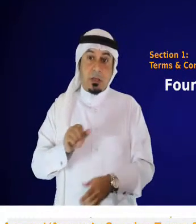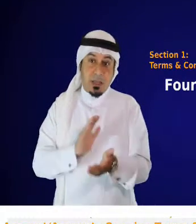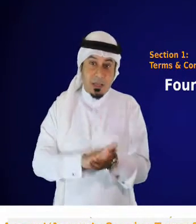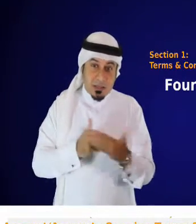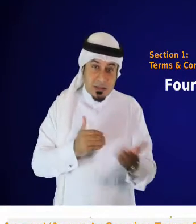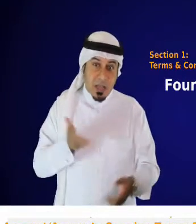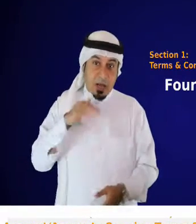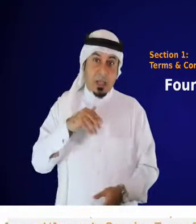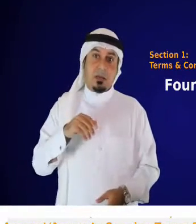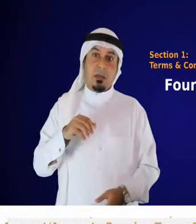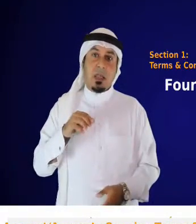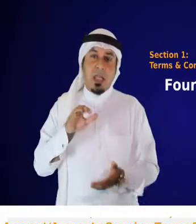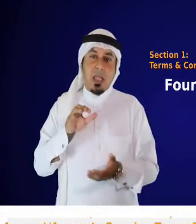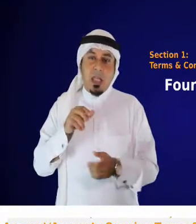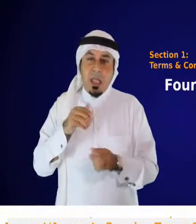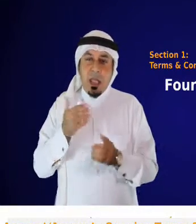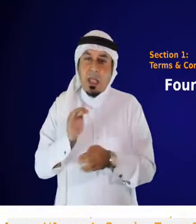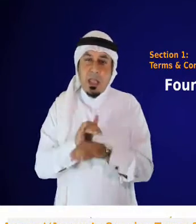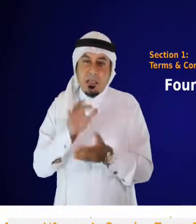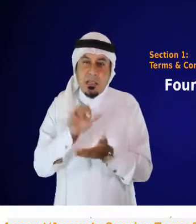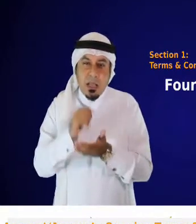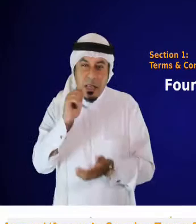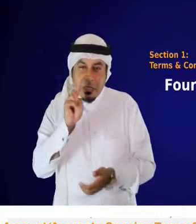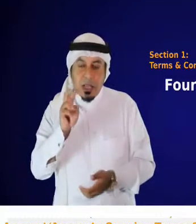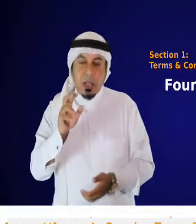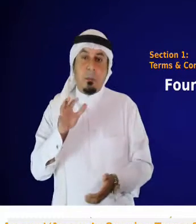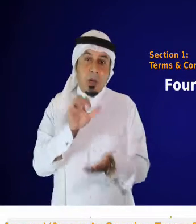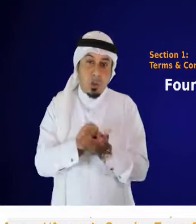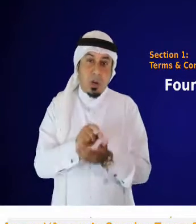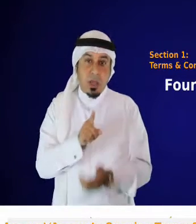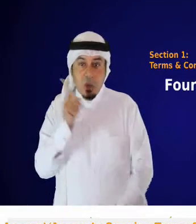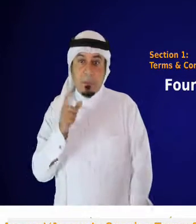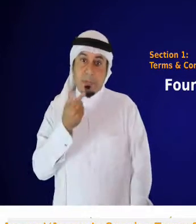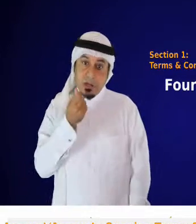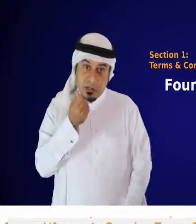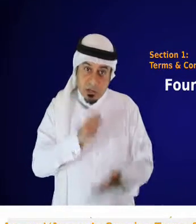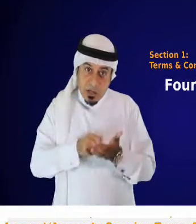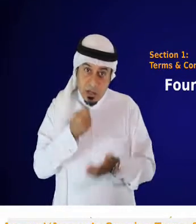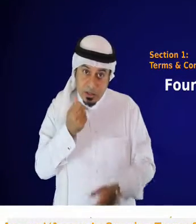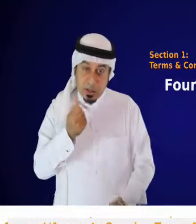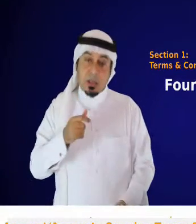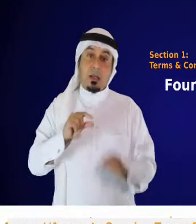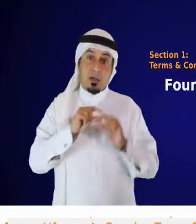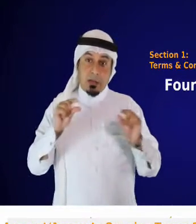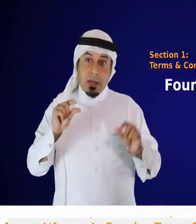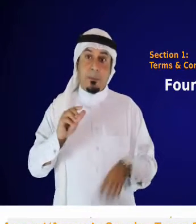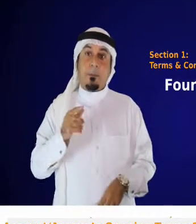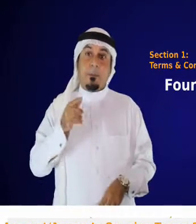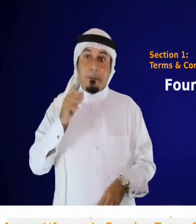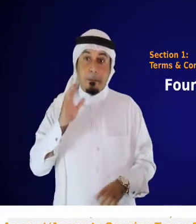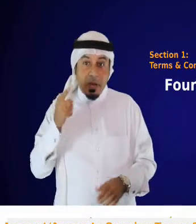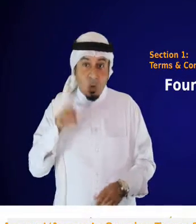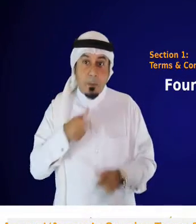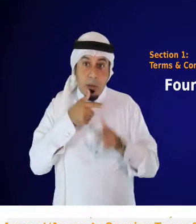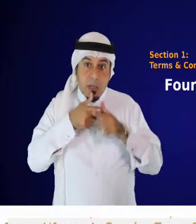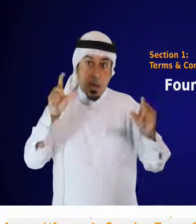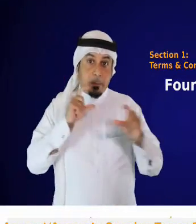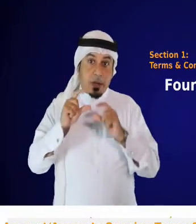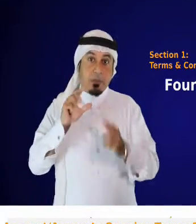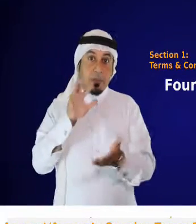account holder from the date of the bank was informed of the lien. The bank shall stop withdrawals from the joint account in a manner equal to the share